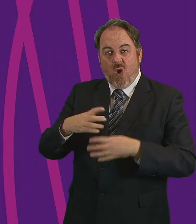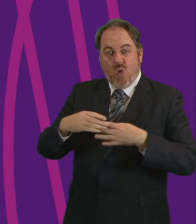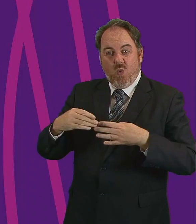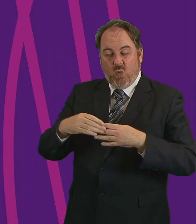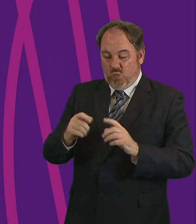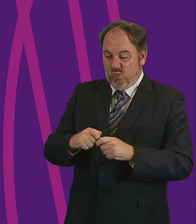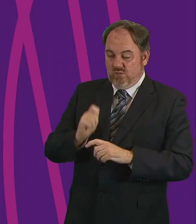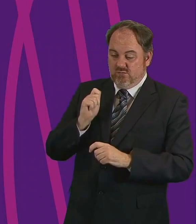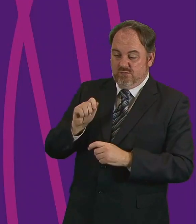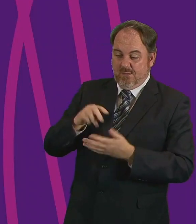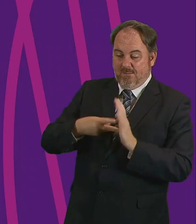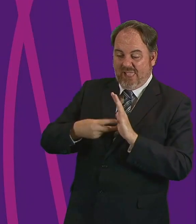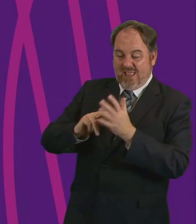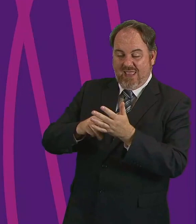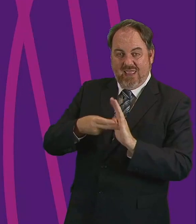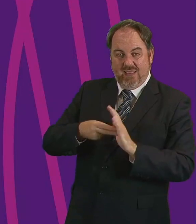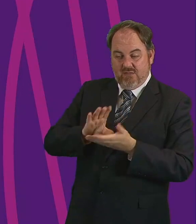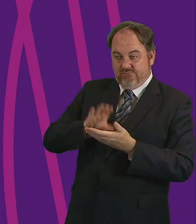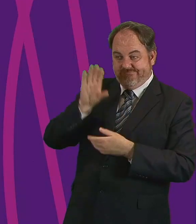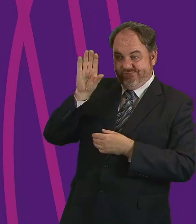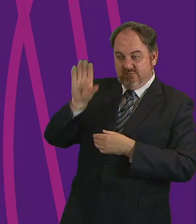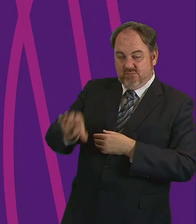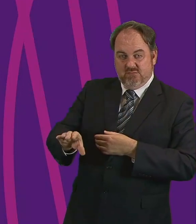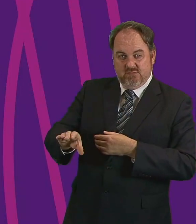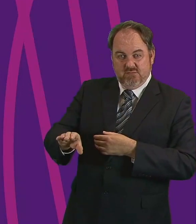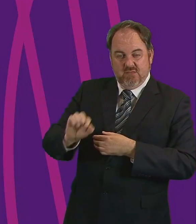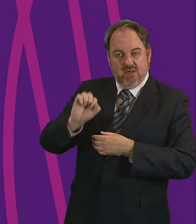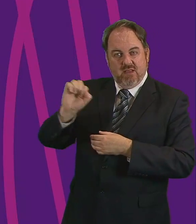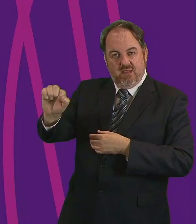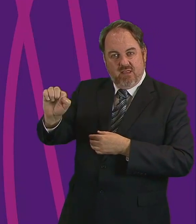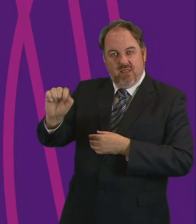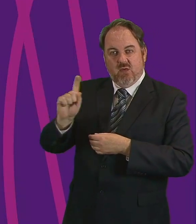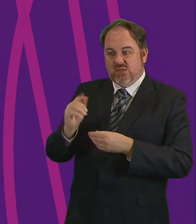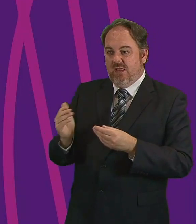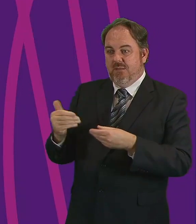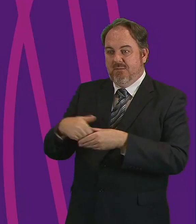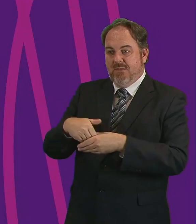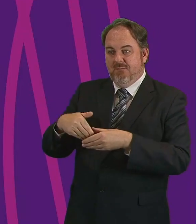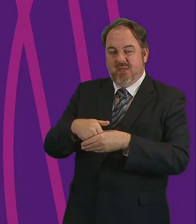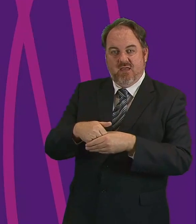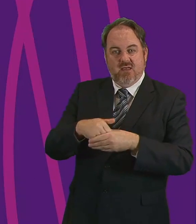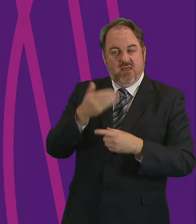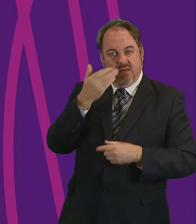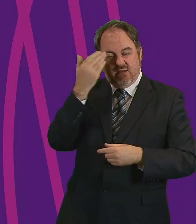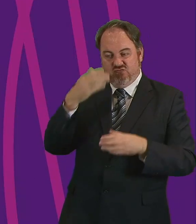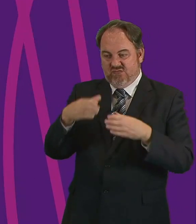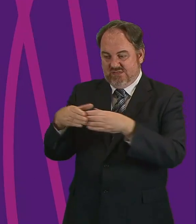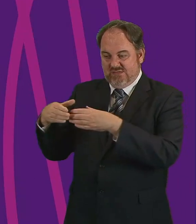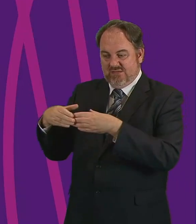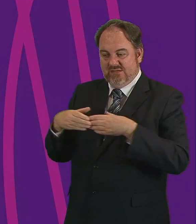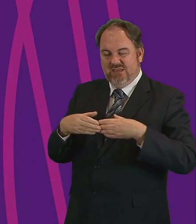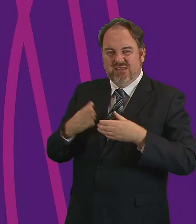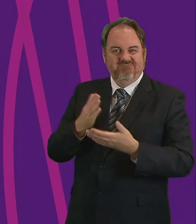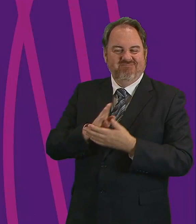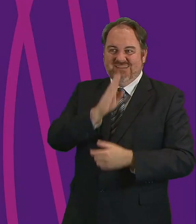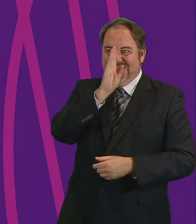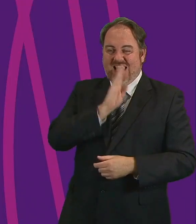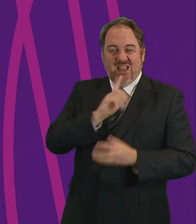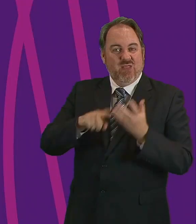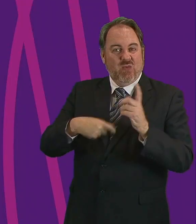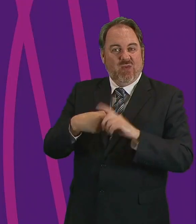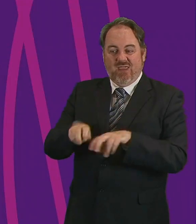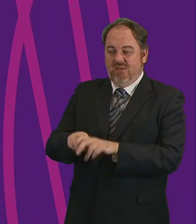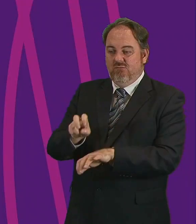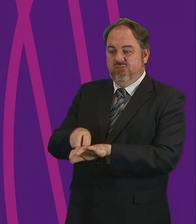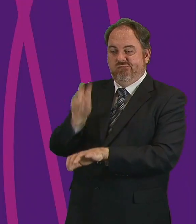in addition to, obviously, action being taken by Member States. I deeply regret that the UK will not have access to